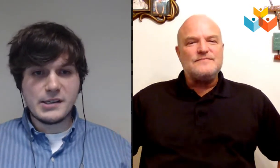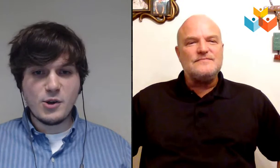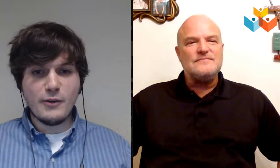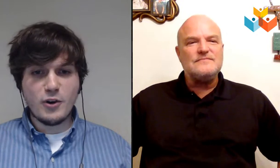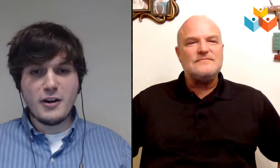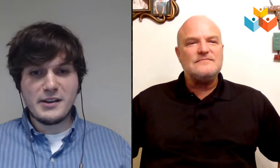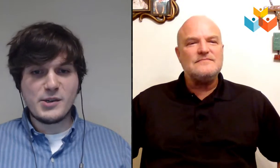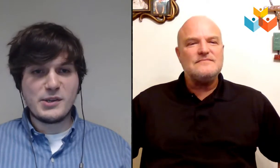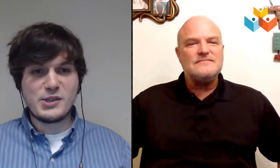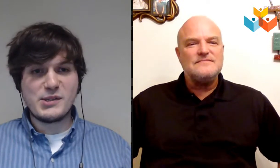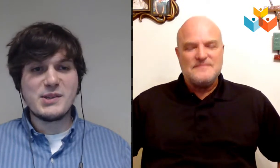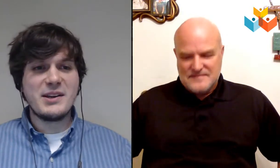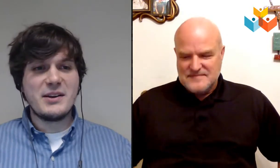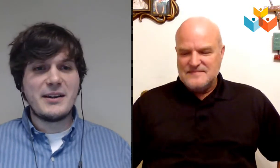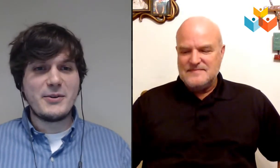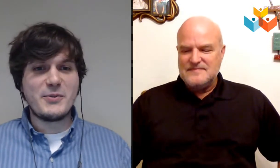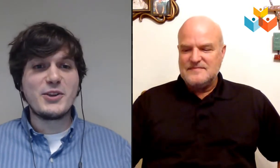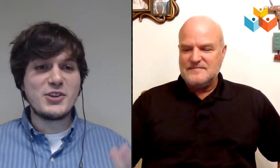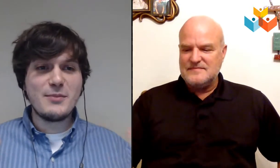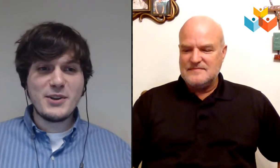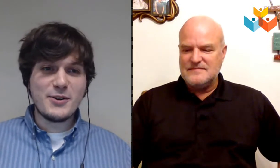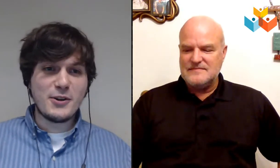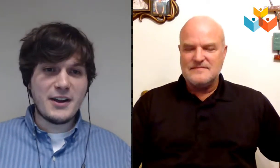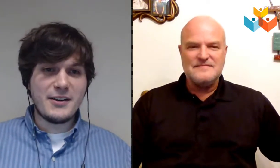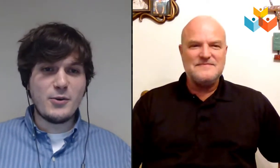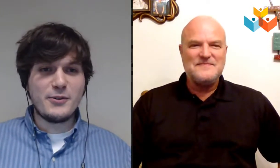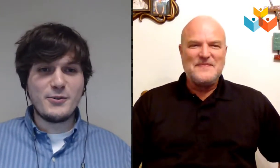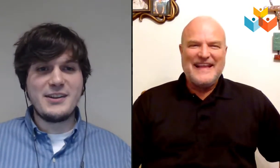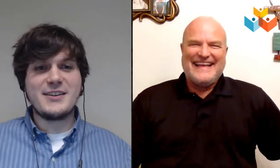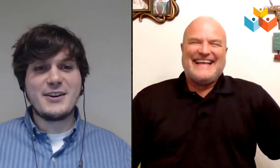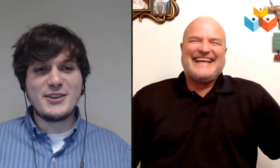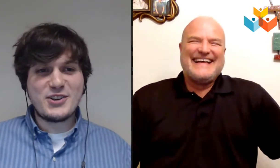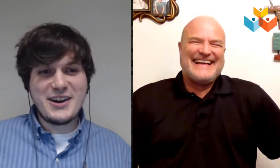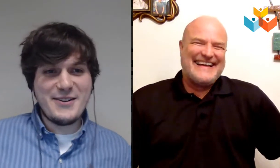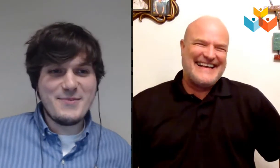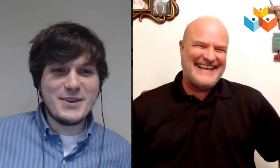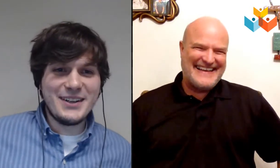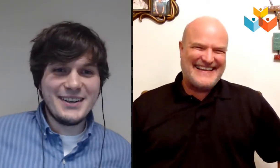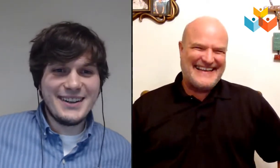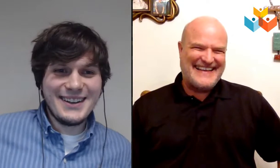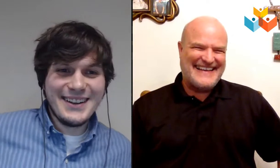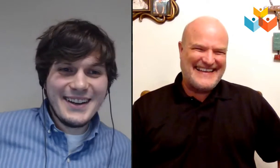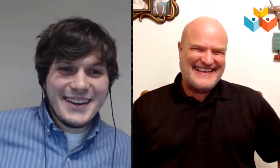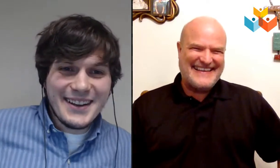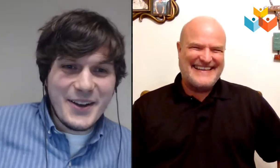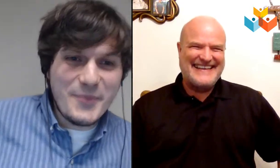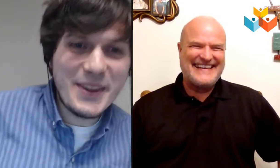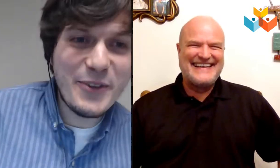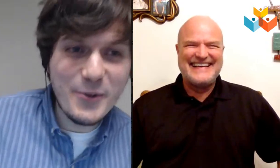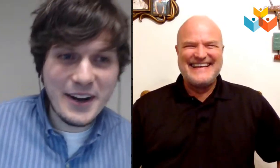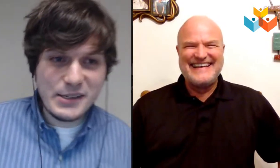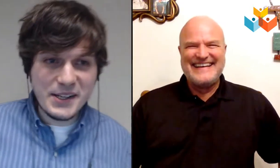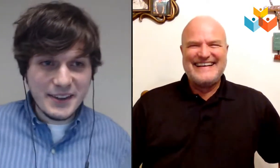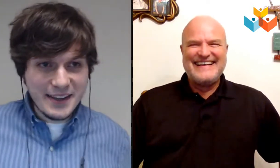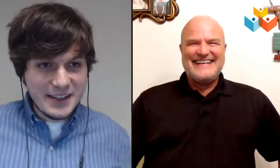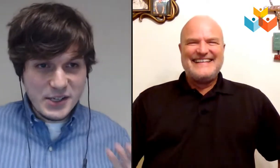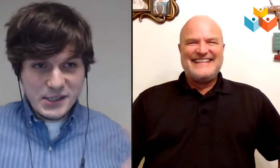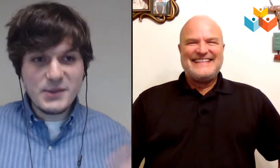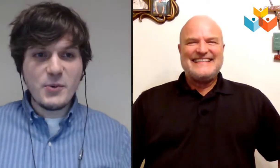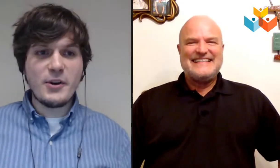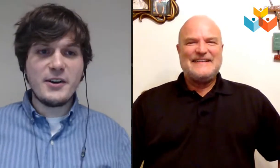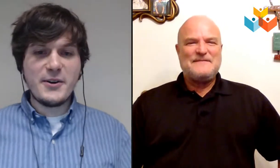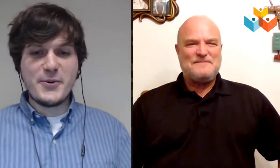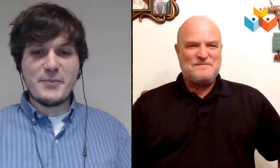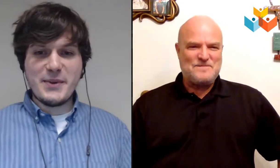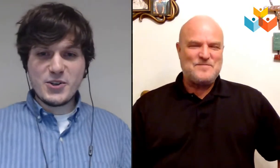want to do a last call for audience questions. Now, we could keep you here all night going through the entire dictionary, but if anyone has anything they